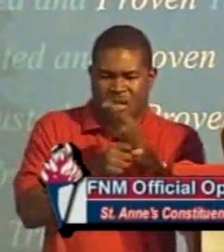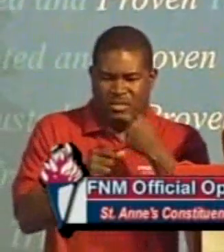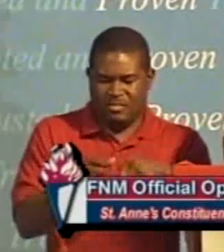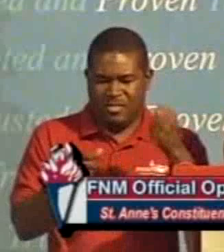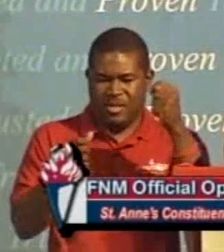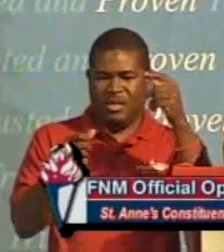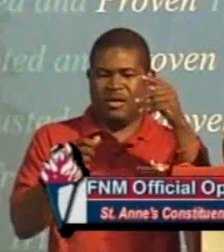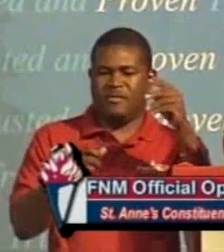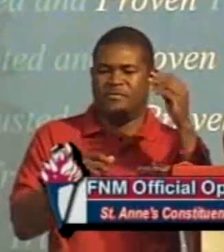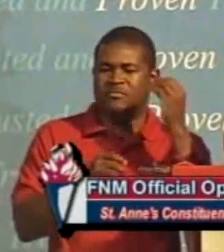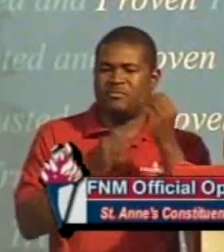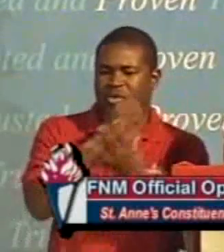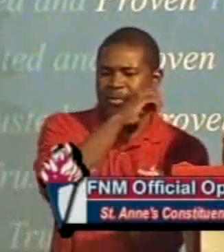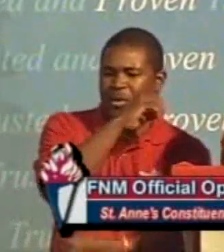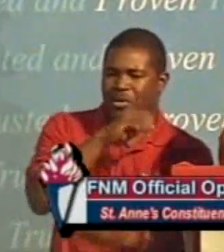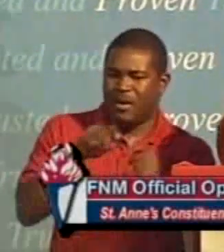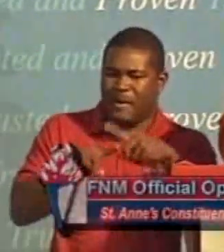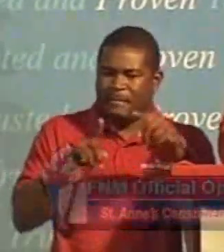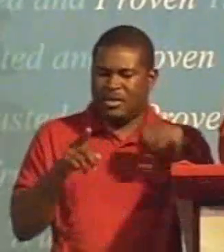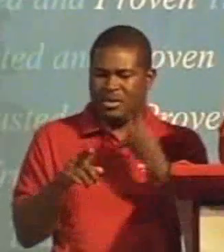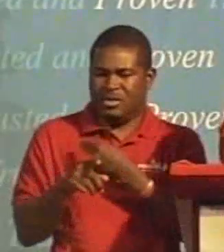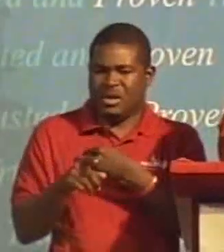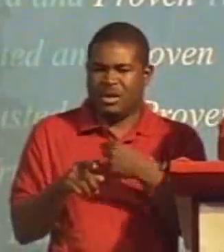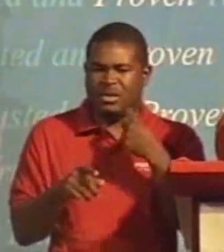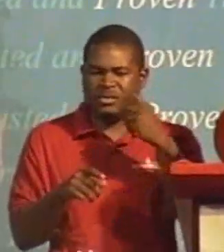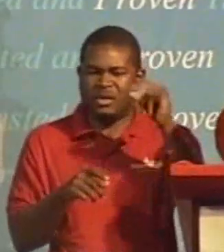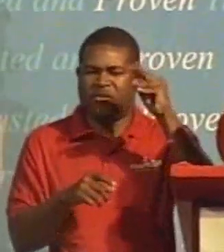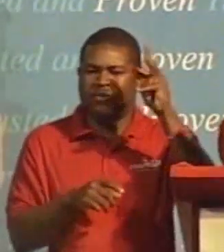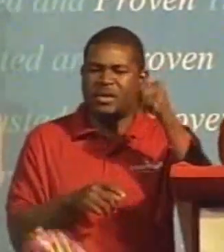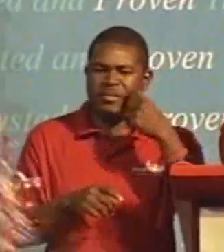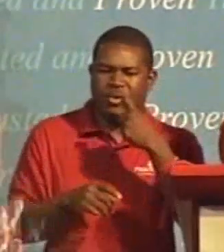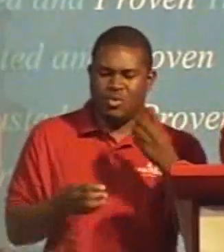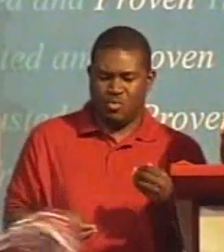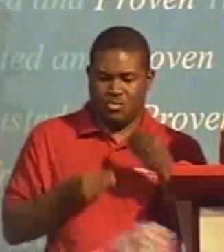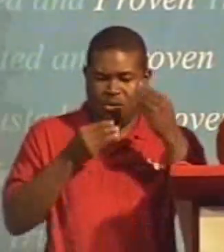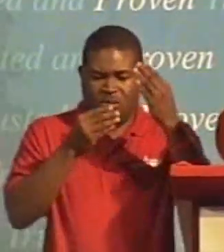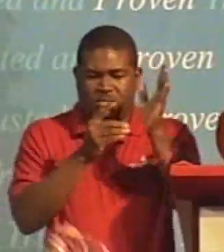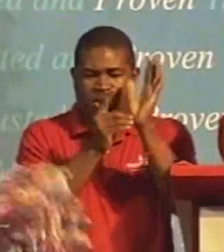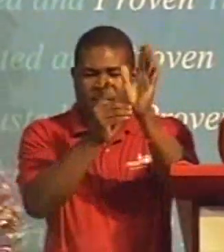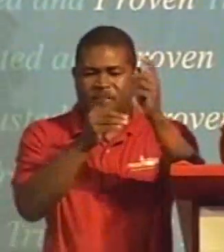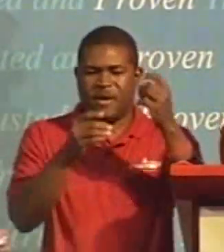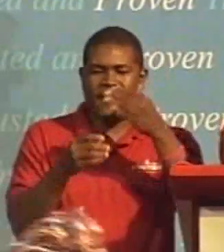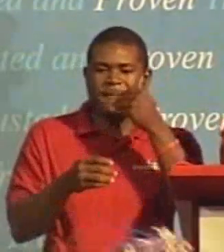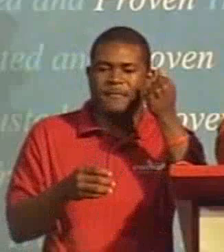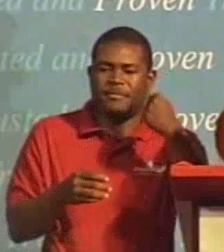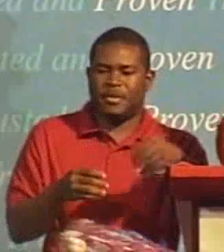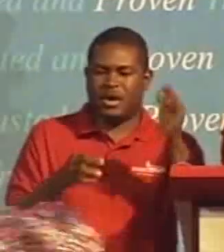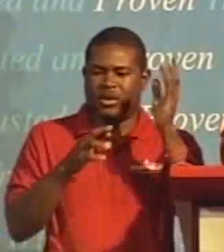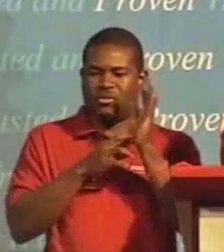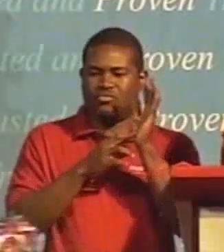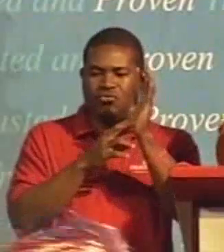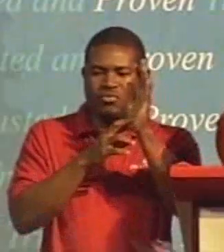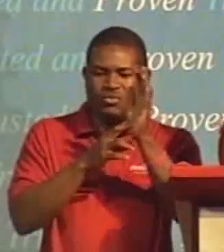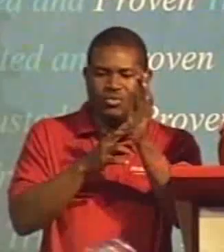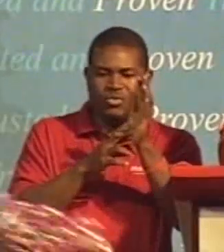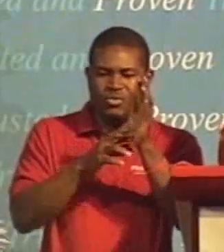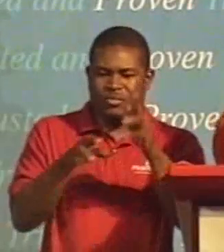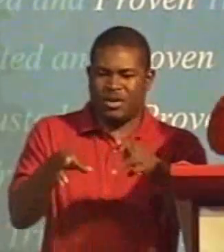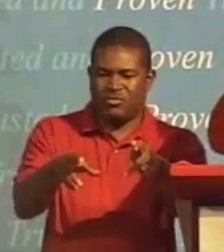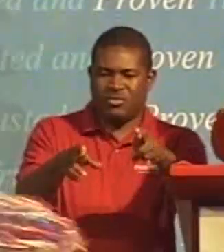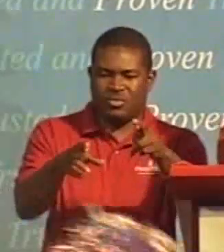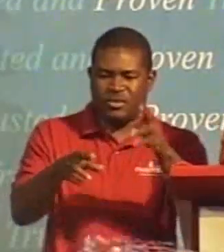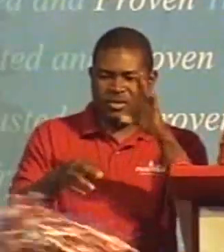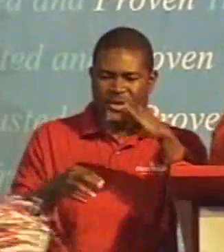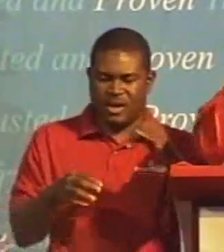the FNM, that are delivering better roads, sidewalks, and clean piped water with good water pressure to Bain Sound and Grant Sound